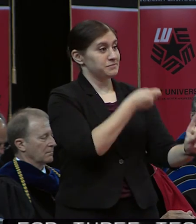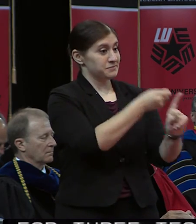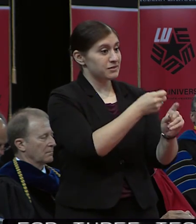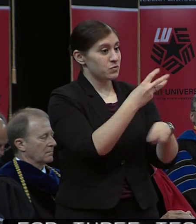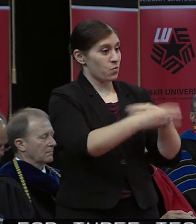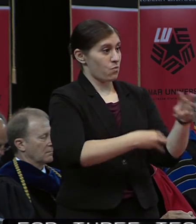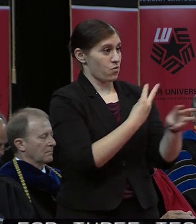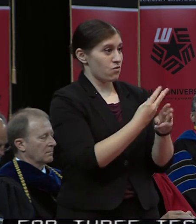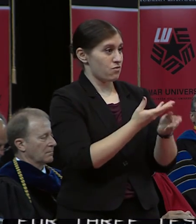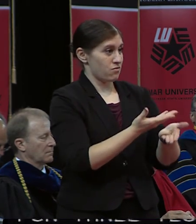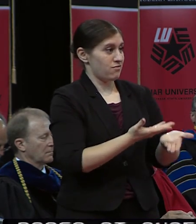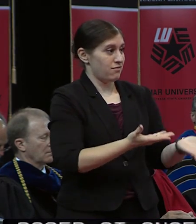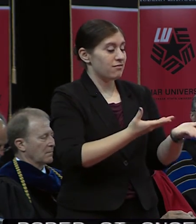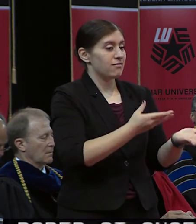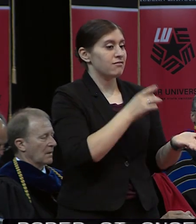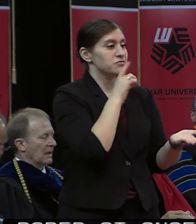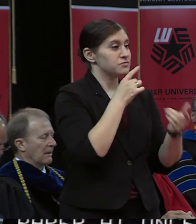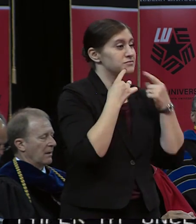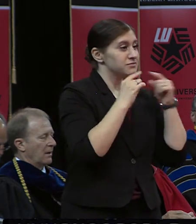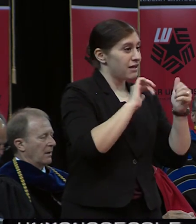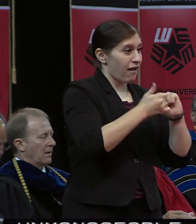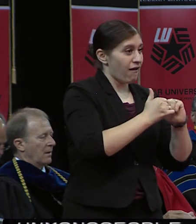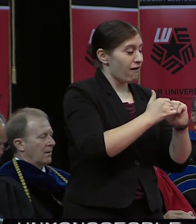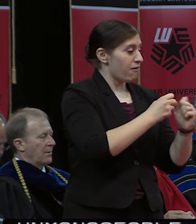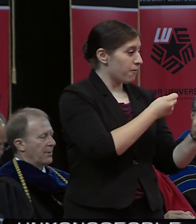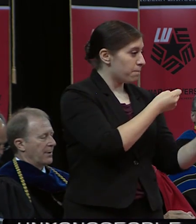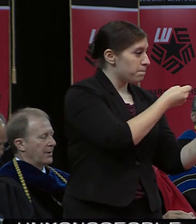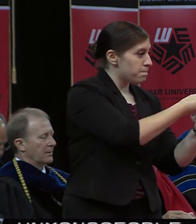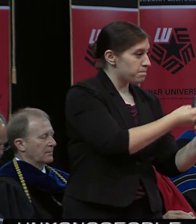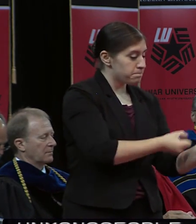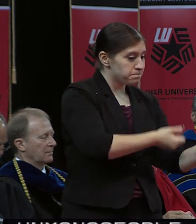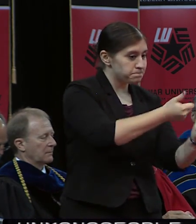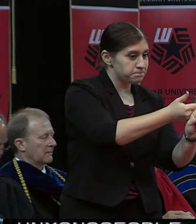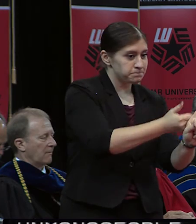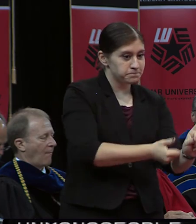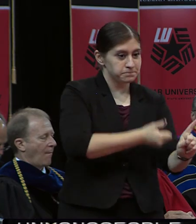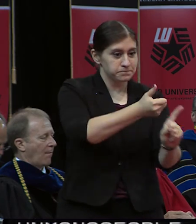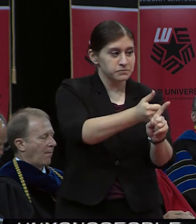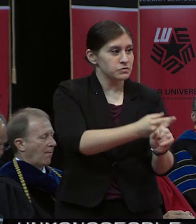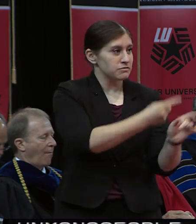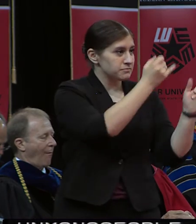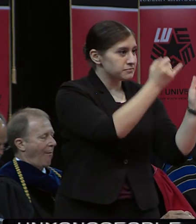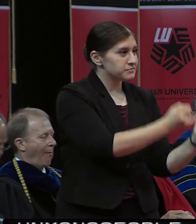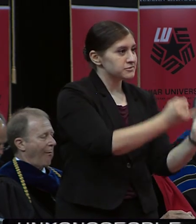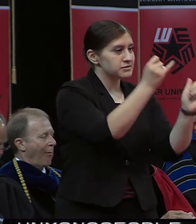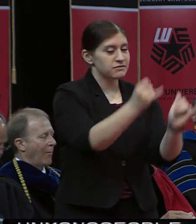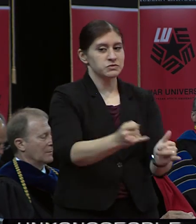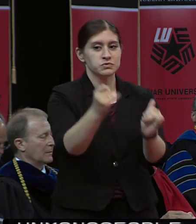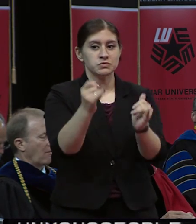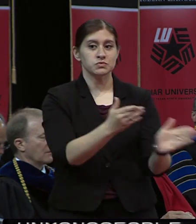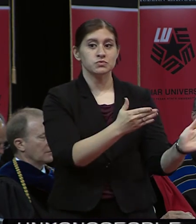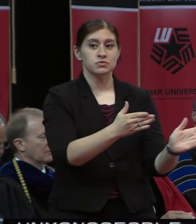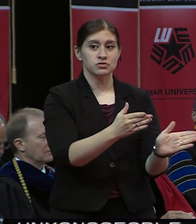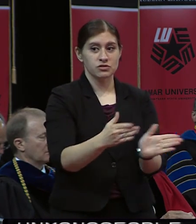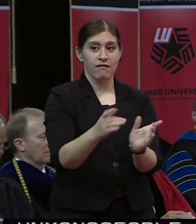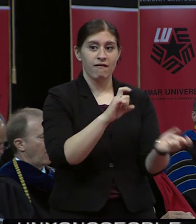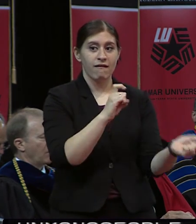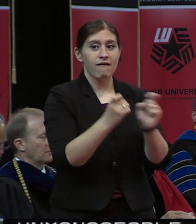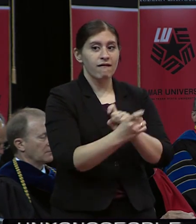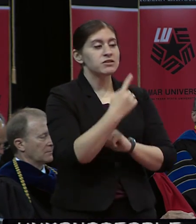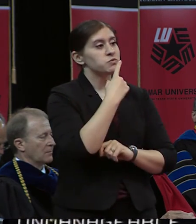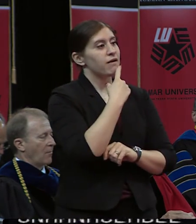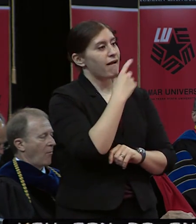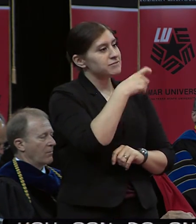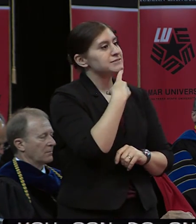we call home is accomplished by changing the lives of 1 person at a time. Change is dependent on your ability to say yes to